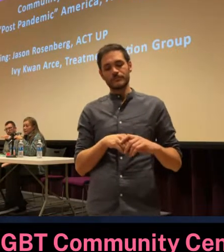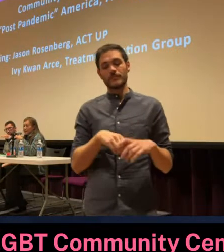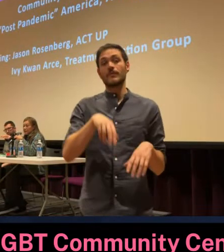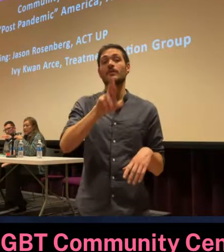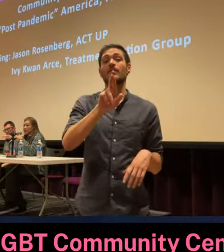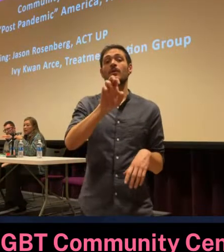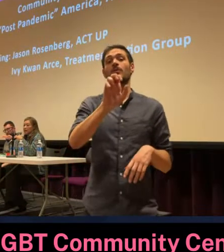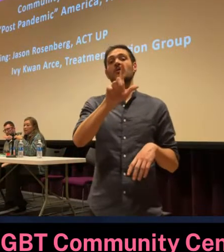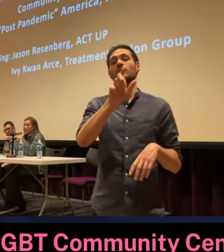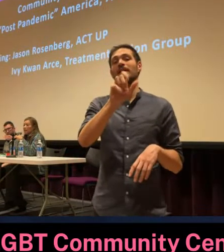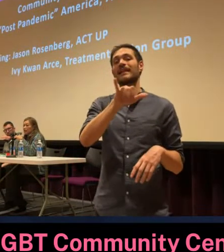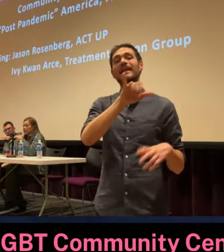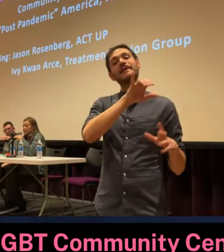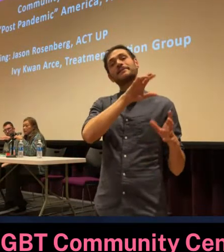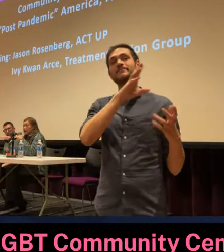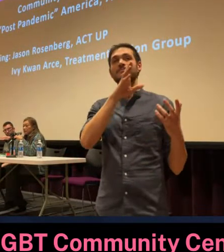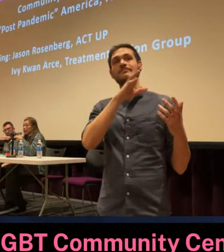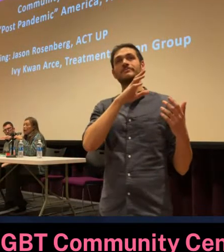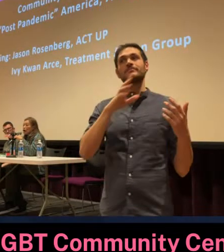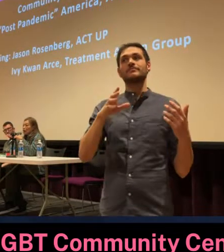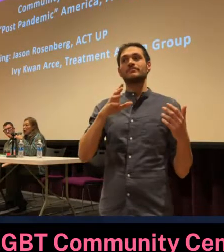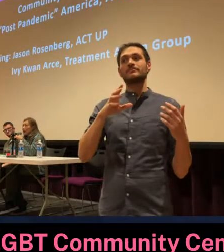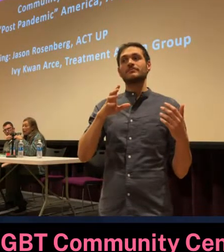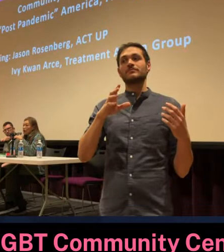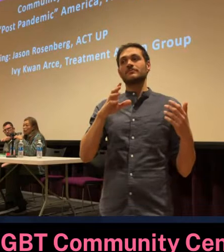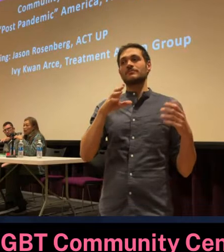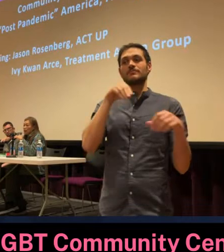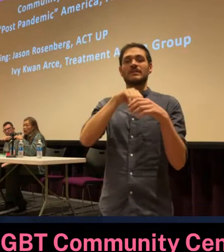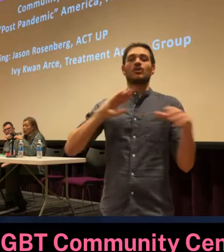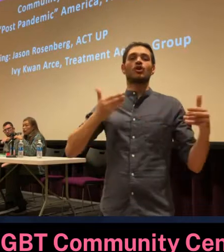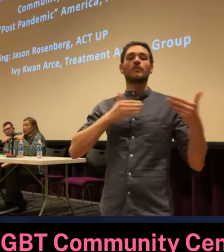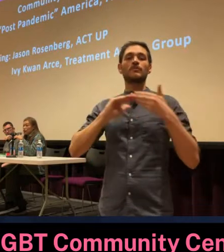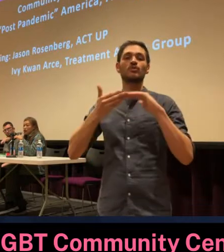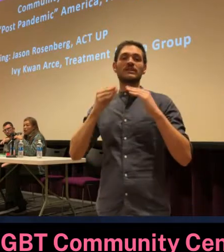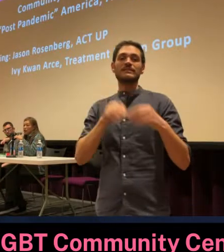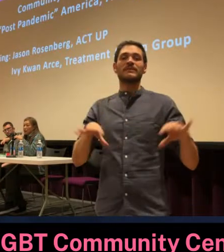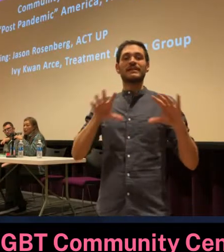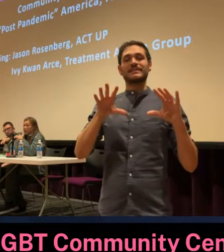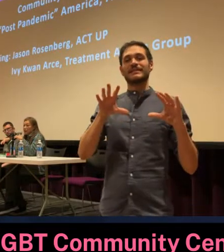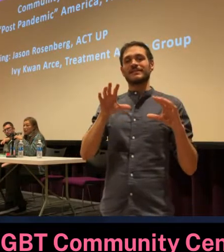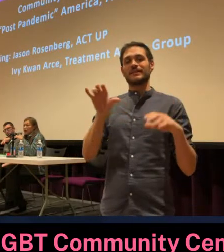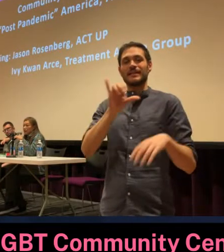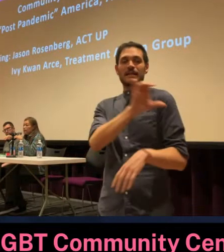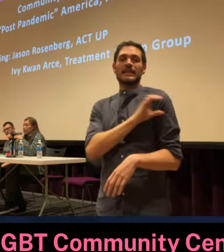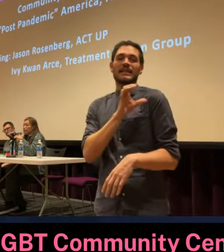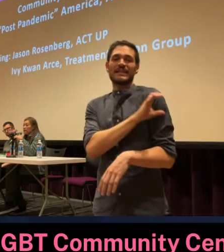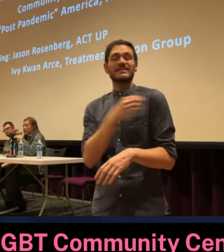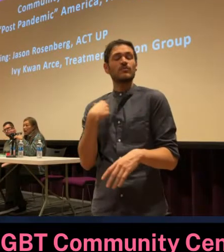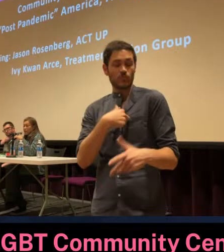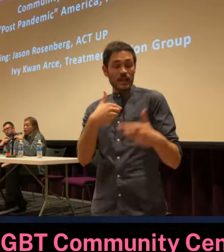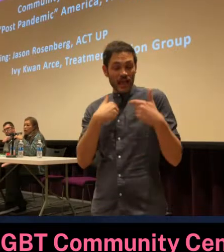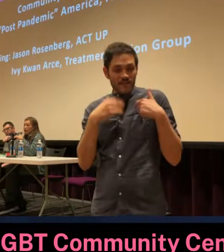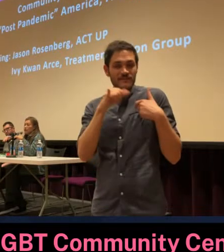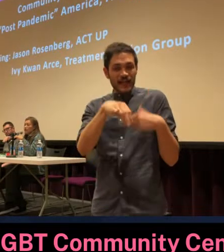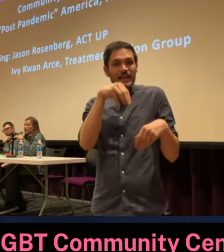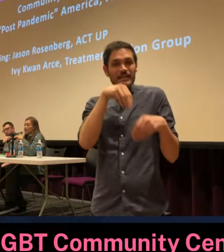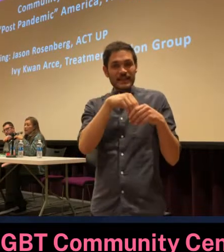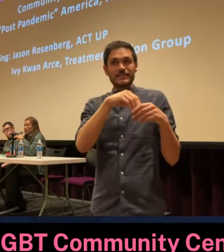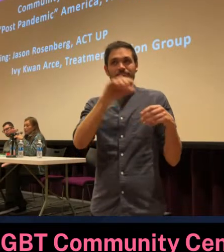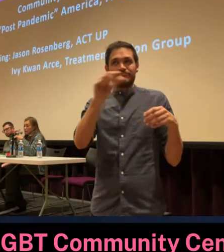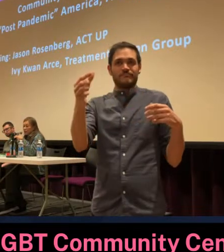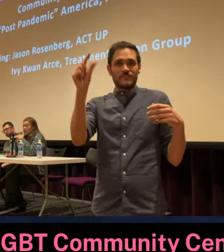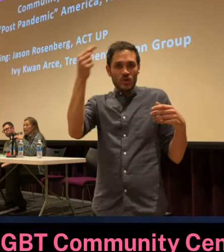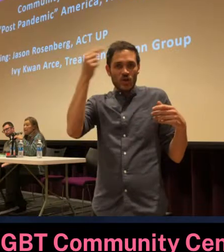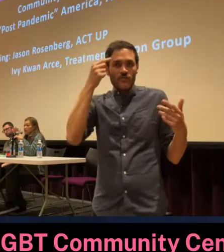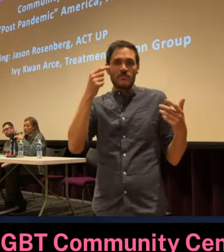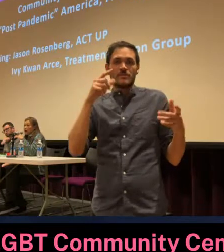community spaces, like the clinics, we have that relay also in government right now. There's people that have worked in HIV